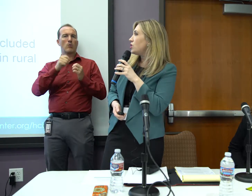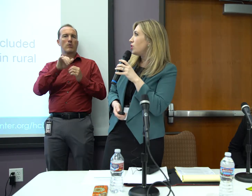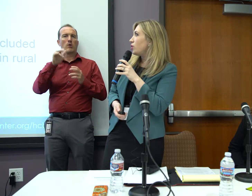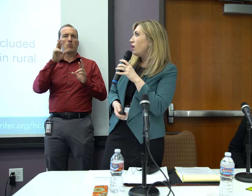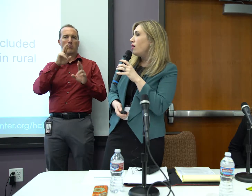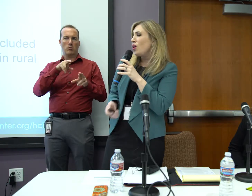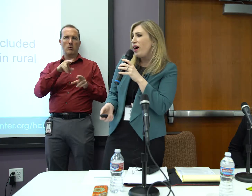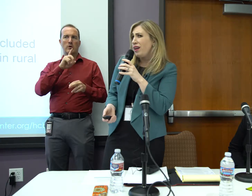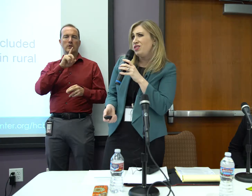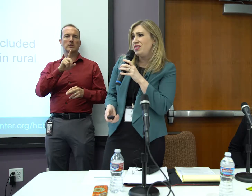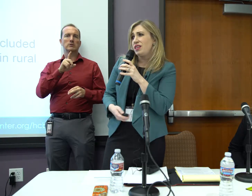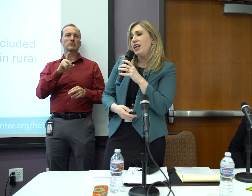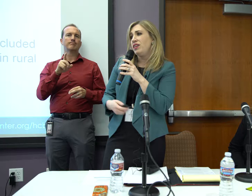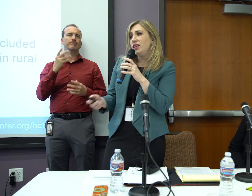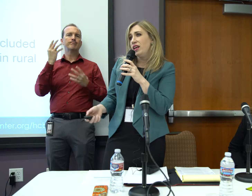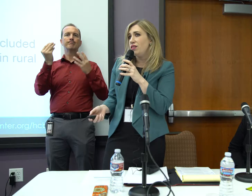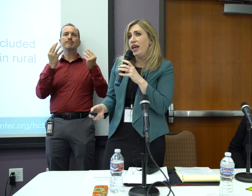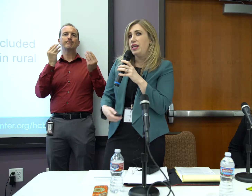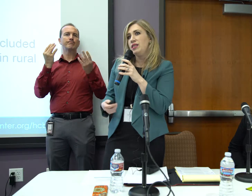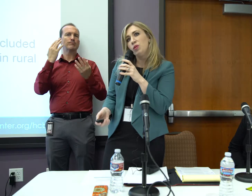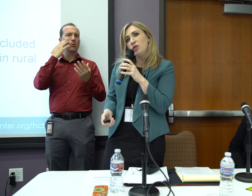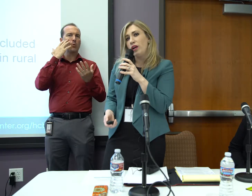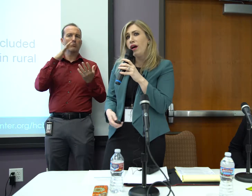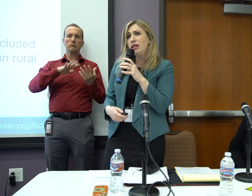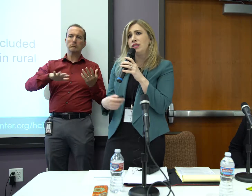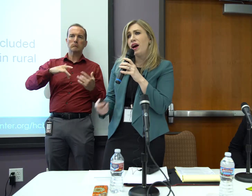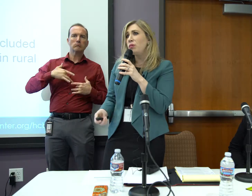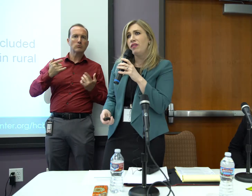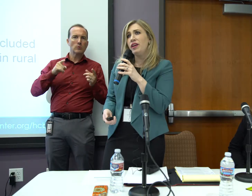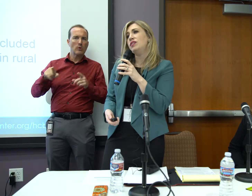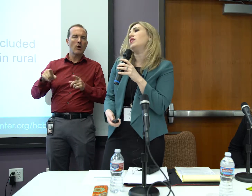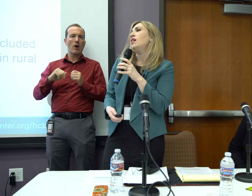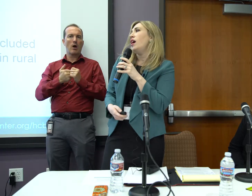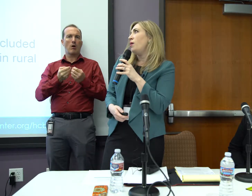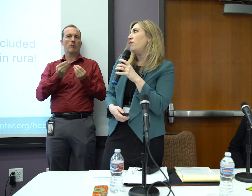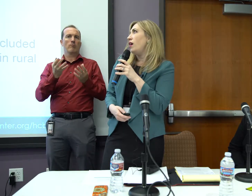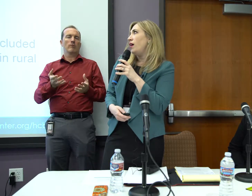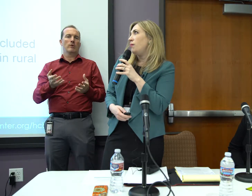was to go out and just kind of get a lay of the land, see what was going on, see how providers